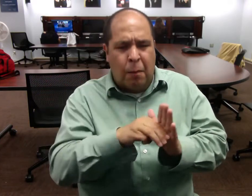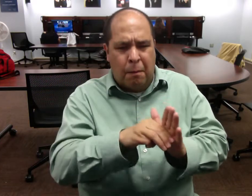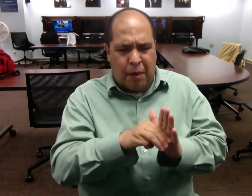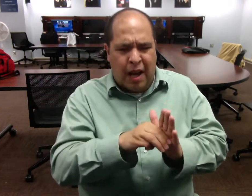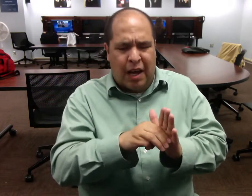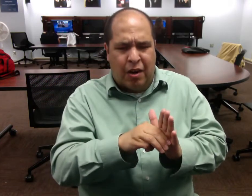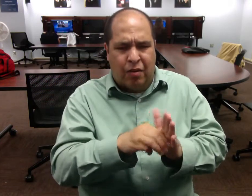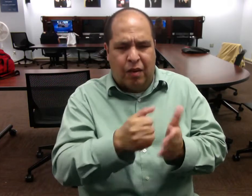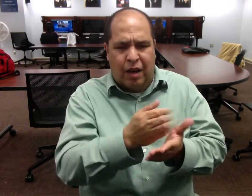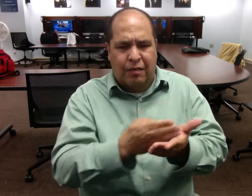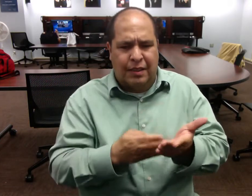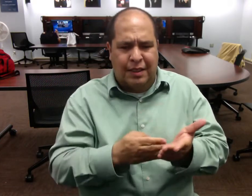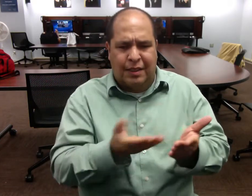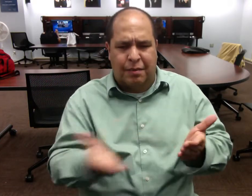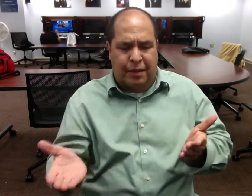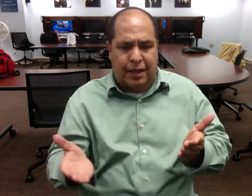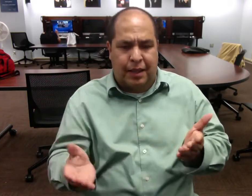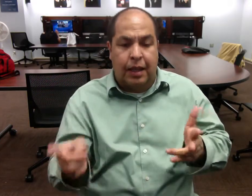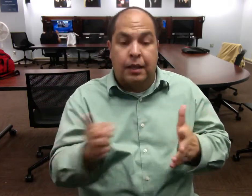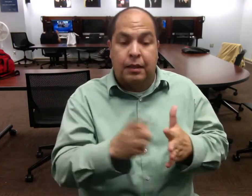Next is musical intelligence.